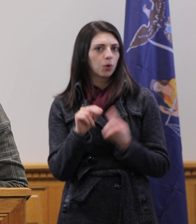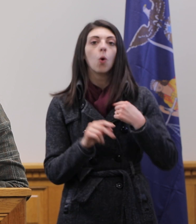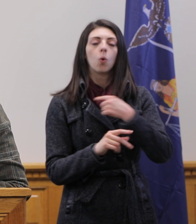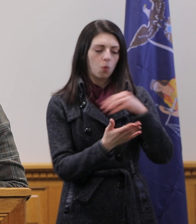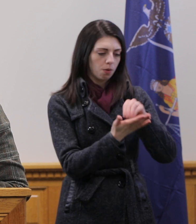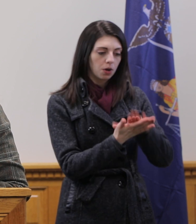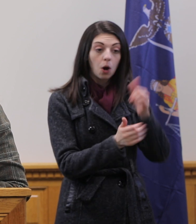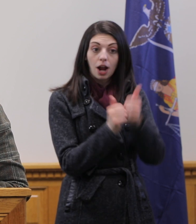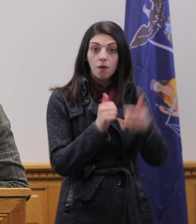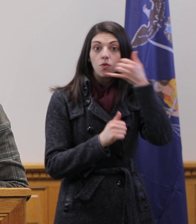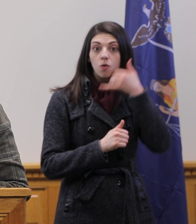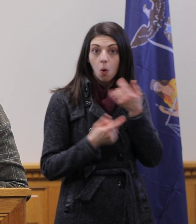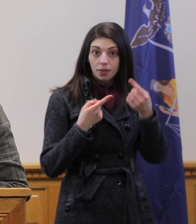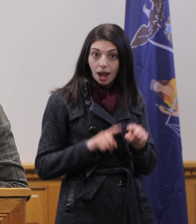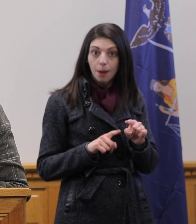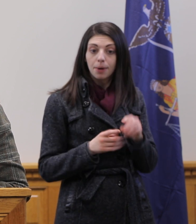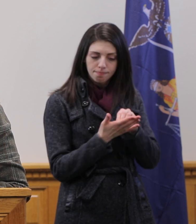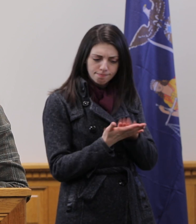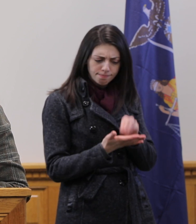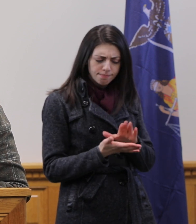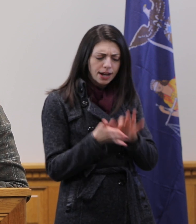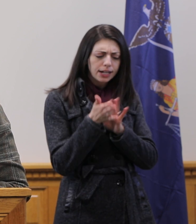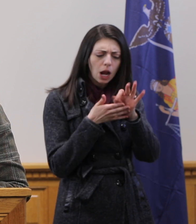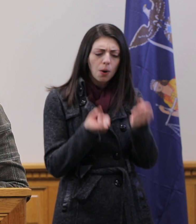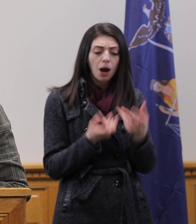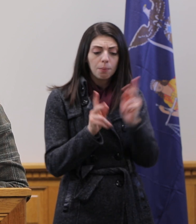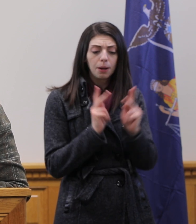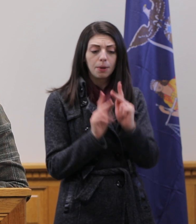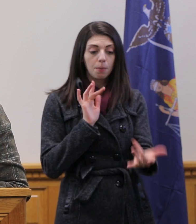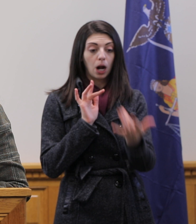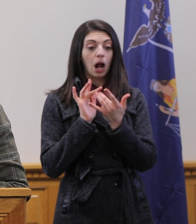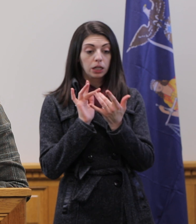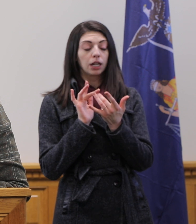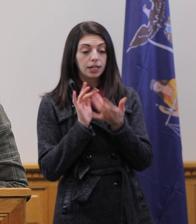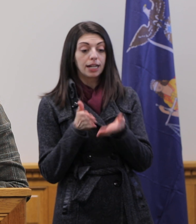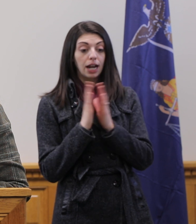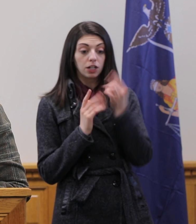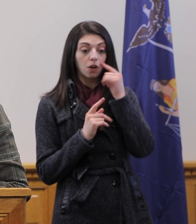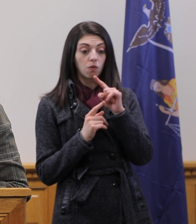that comes into the office and tracking how many people contact us requesting the vaccine.